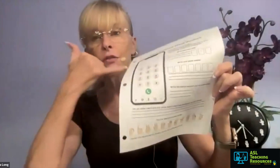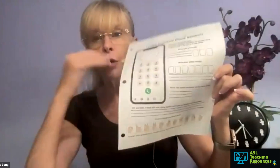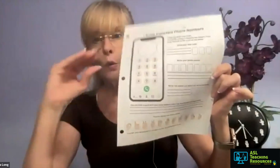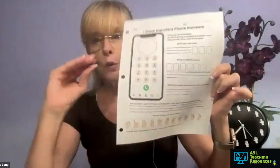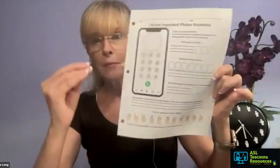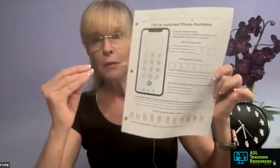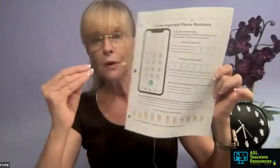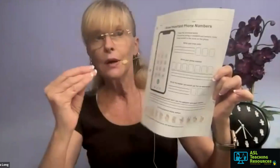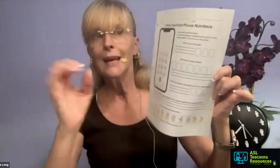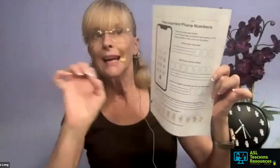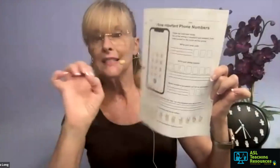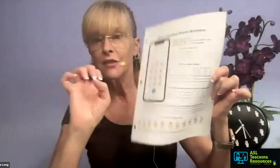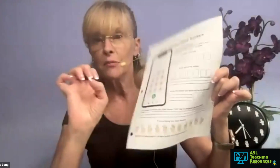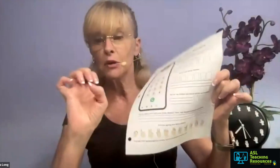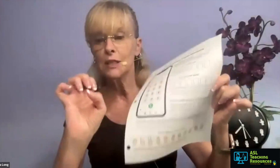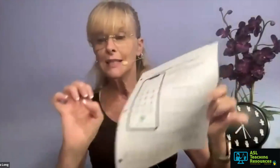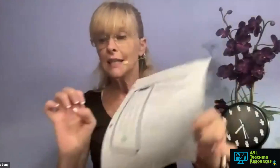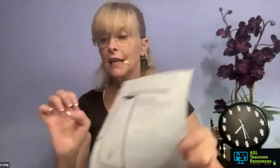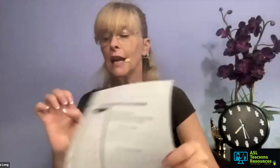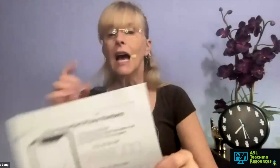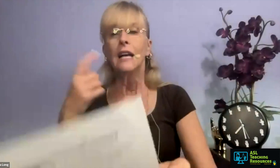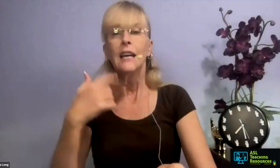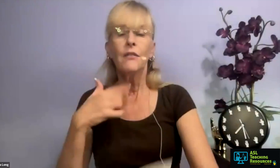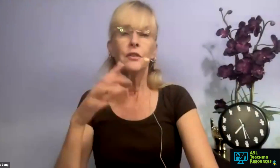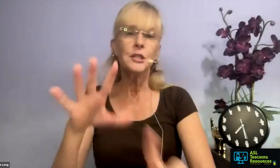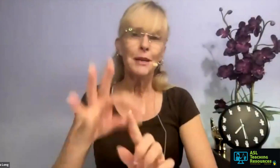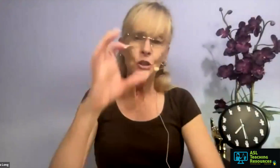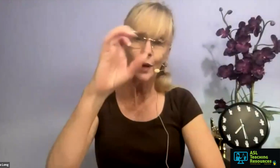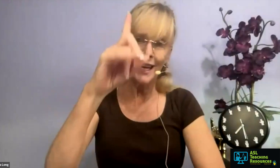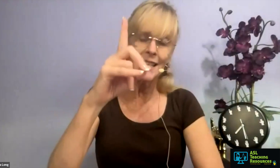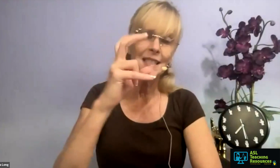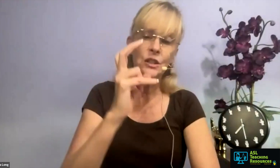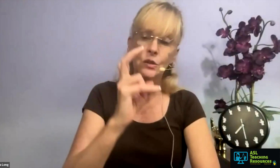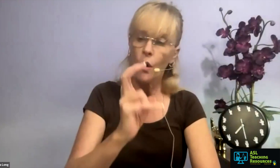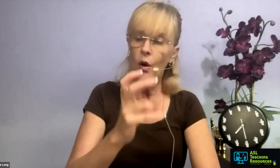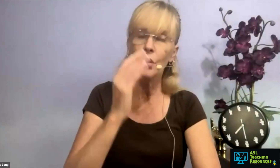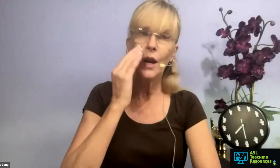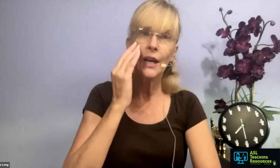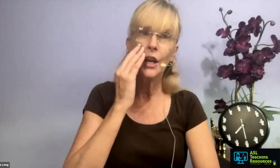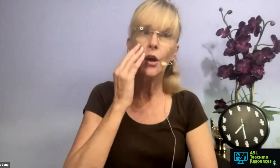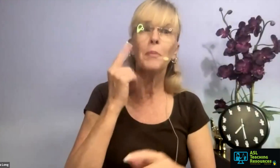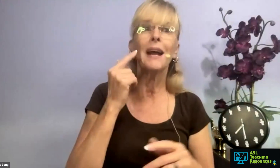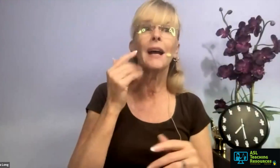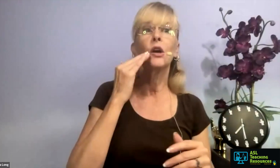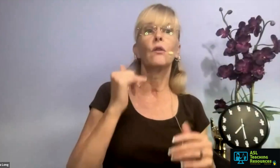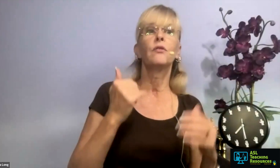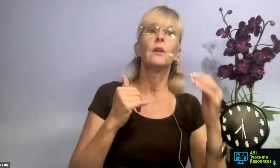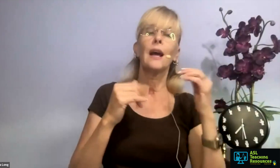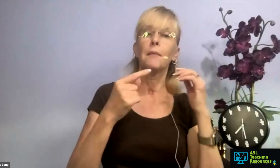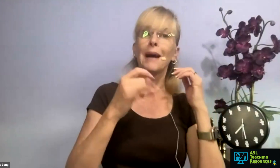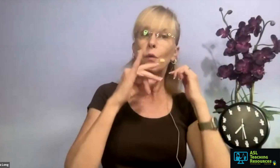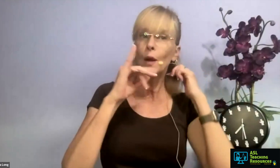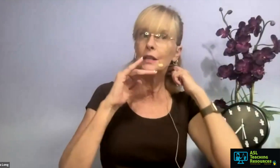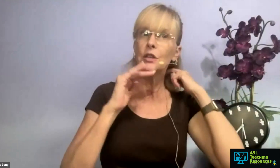phone number in case of emergency. Now for special ed, it's a little harder, I know, but I know for like my